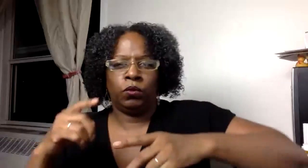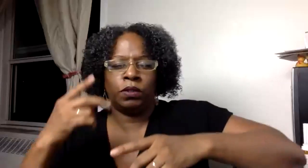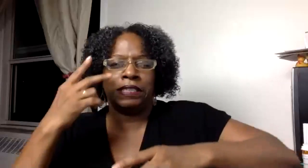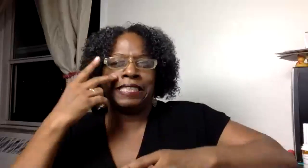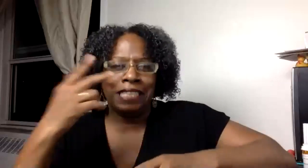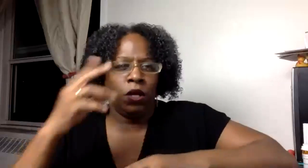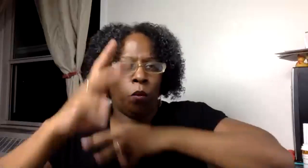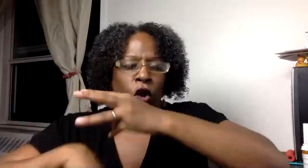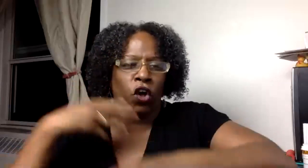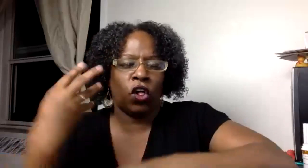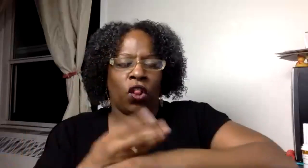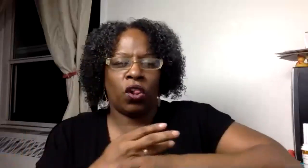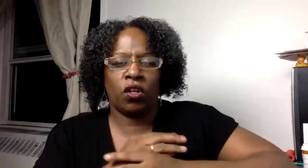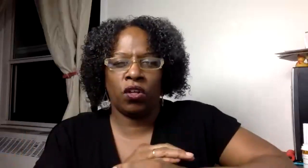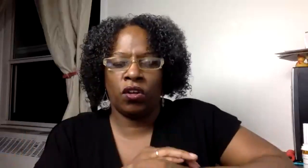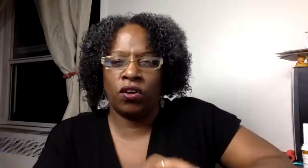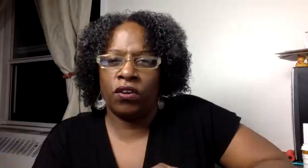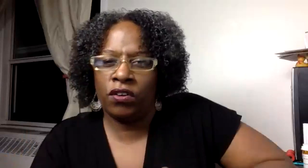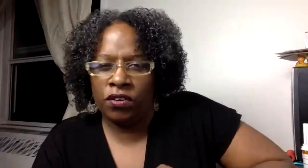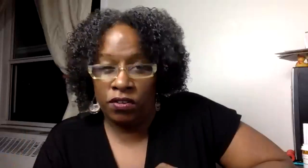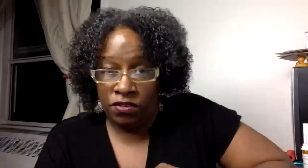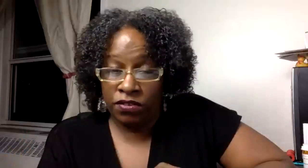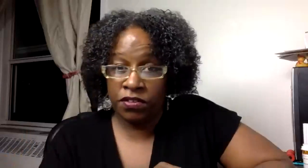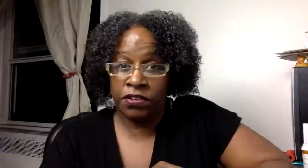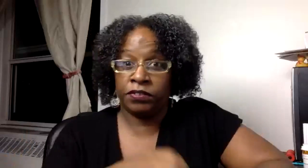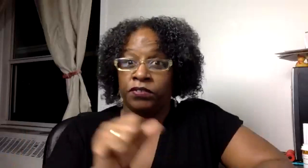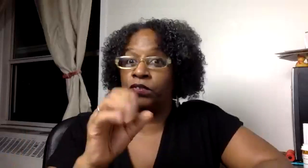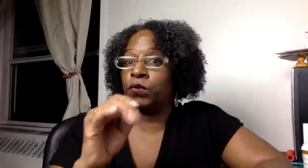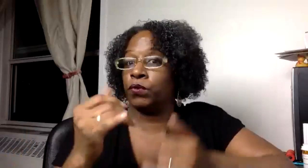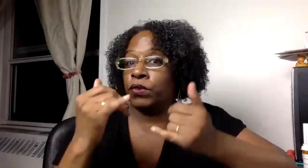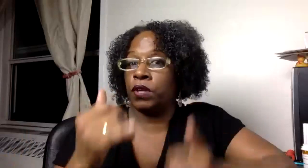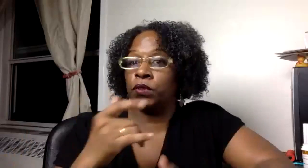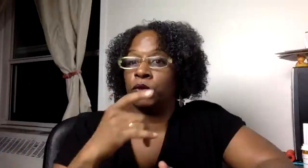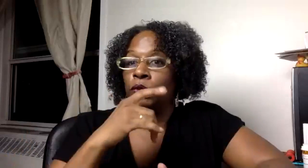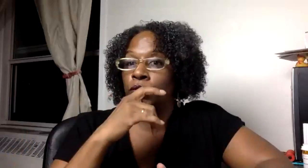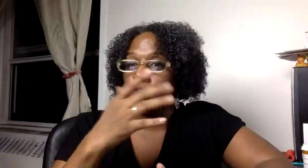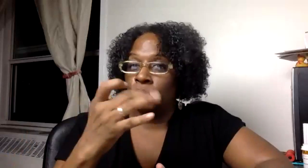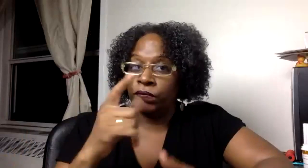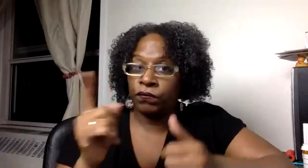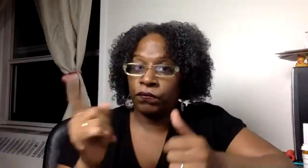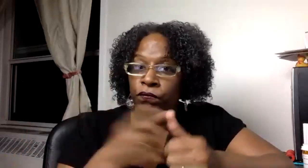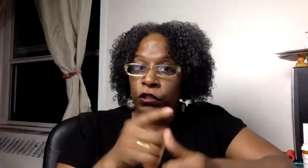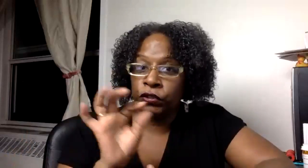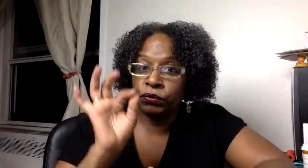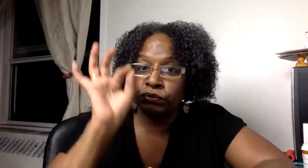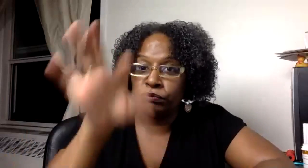to feel and really see the world as more accessible and equal? So now, who wants to take the